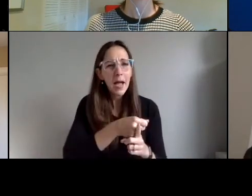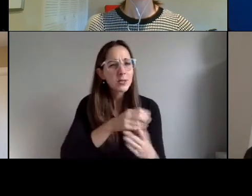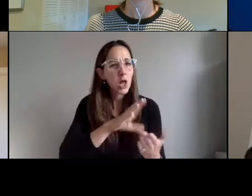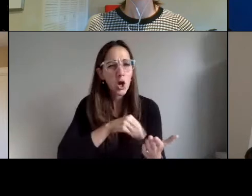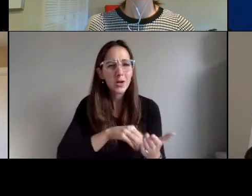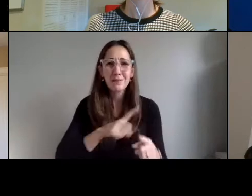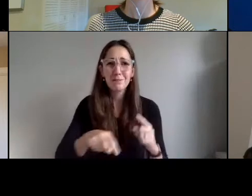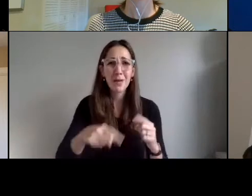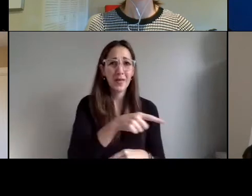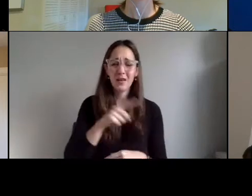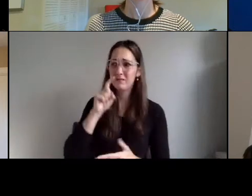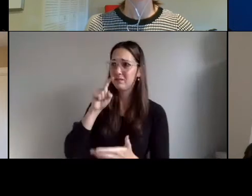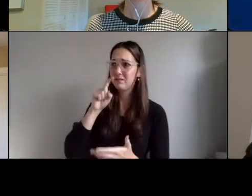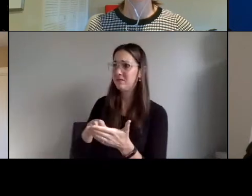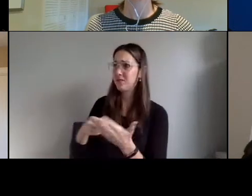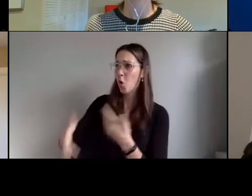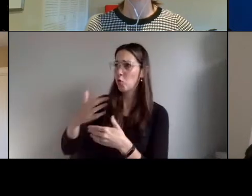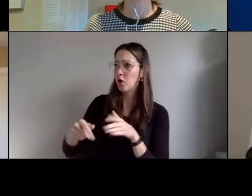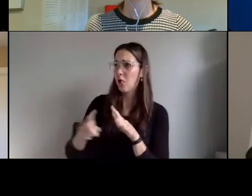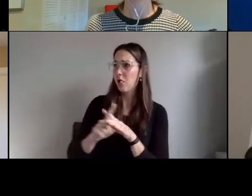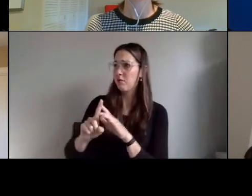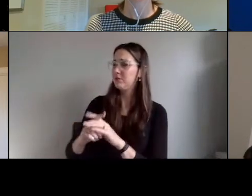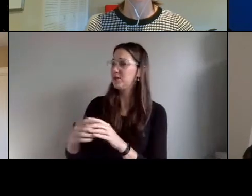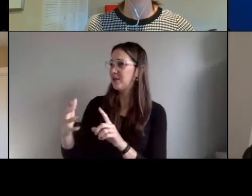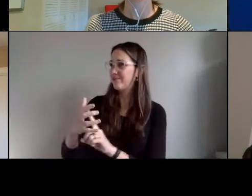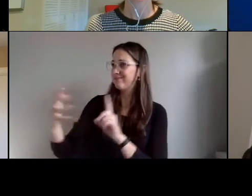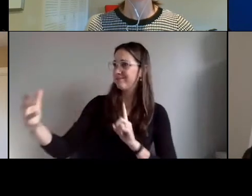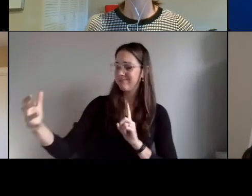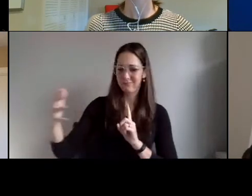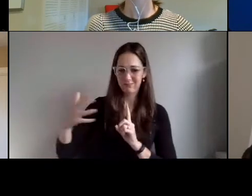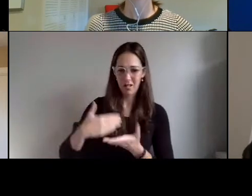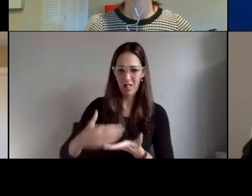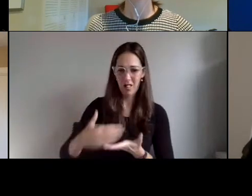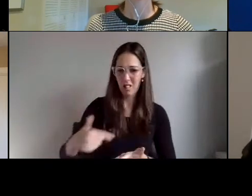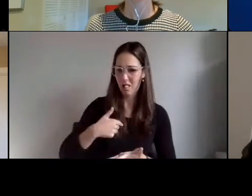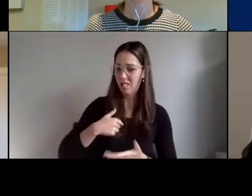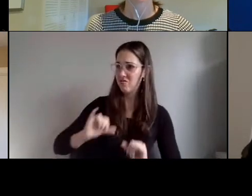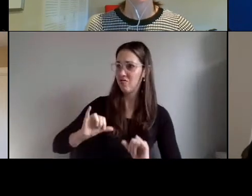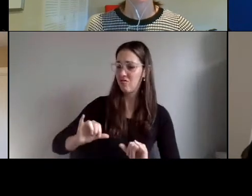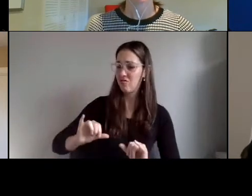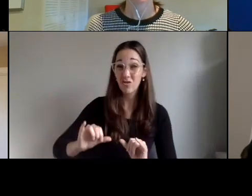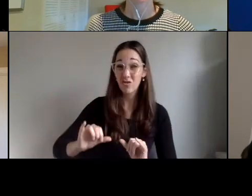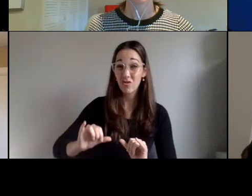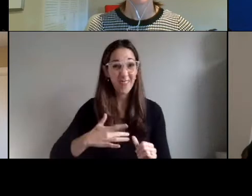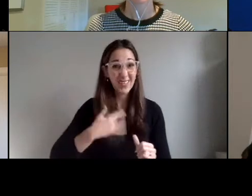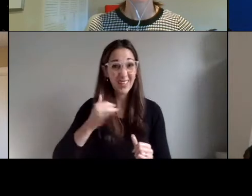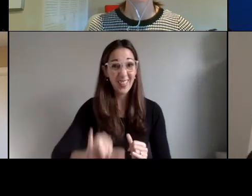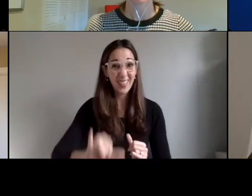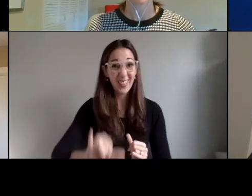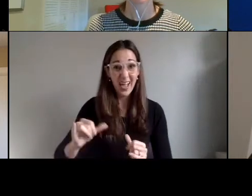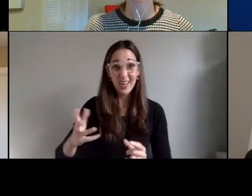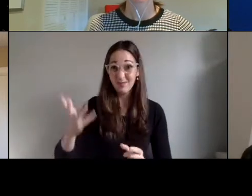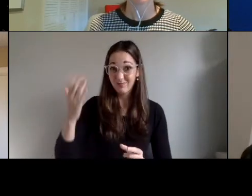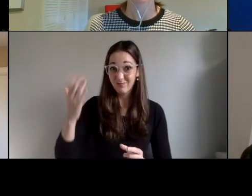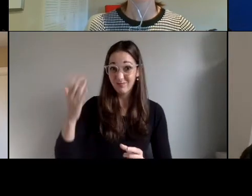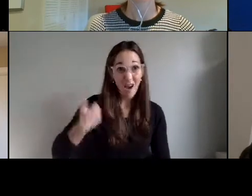And that we notice, so these games need to be given to everyone in the classroom equally, so that they don't feel that they're somehow excluded. And that is our form